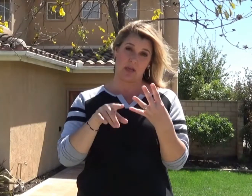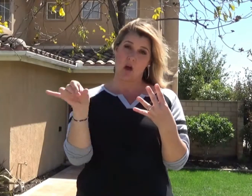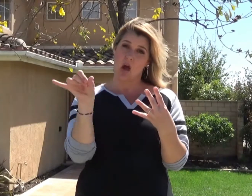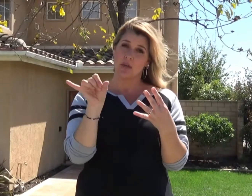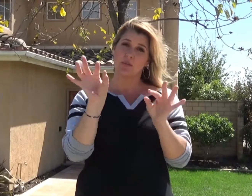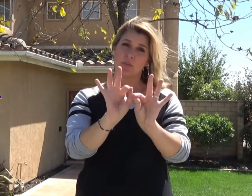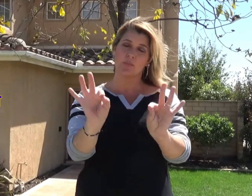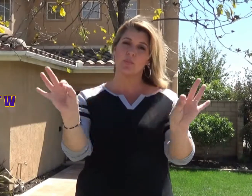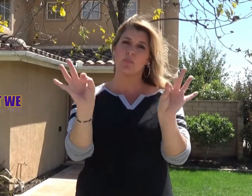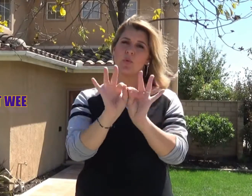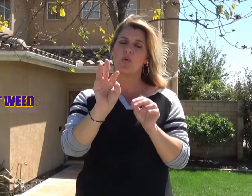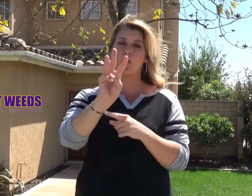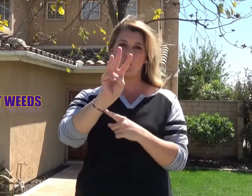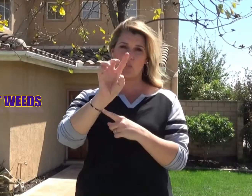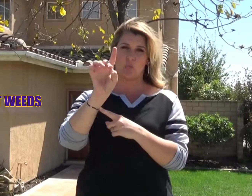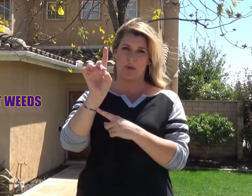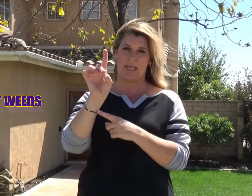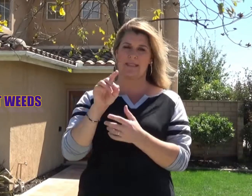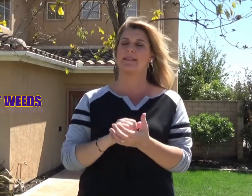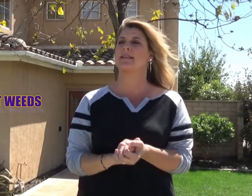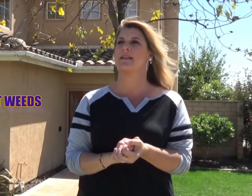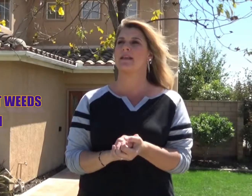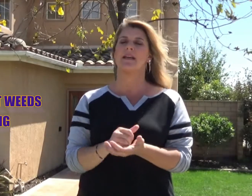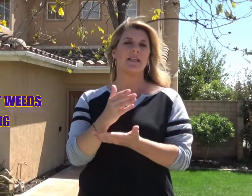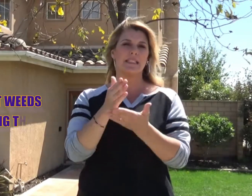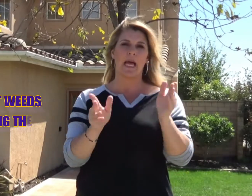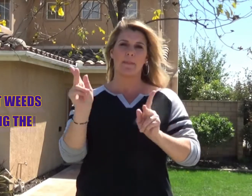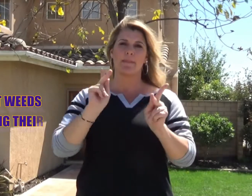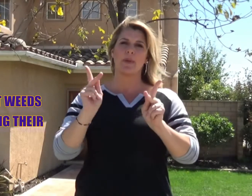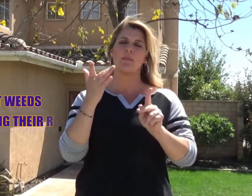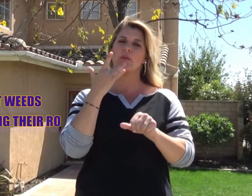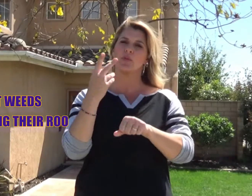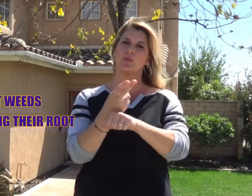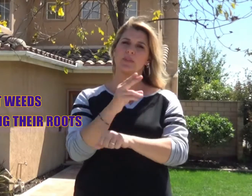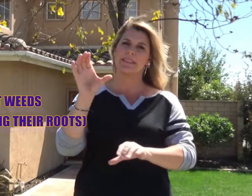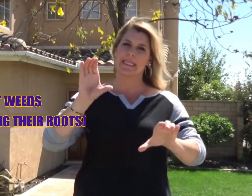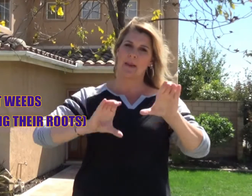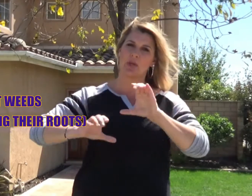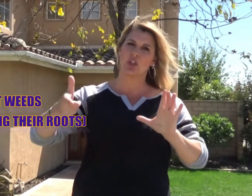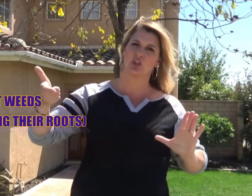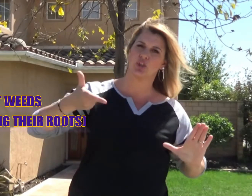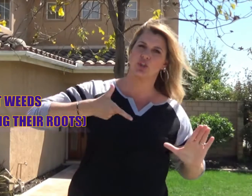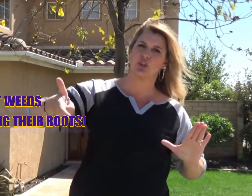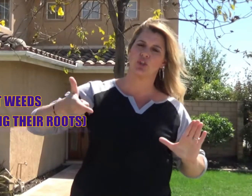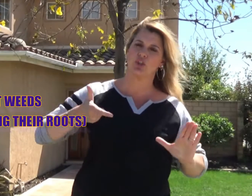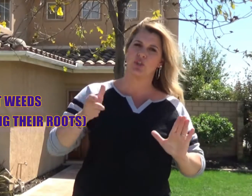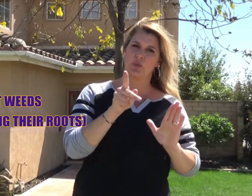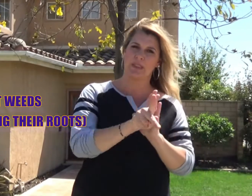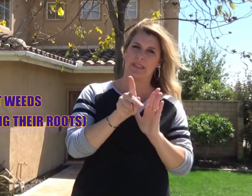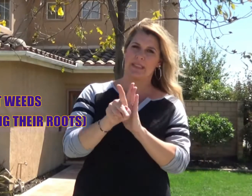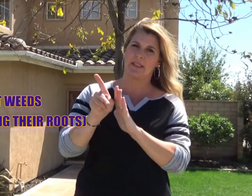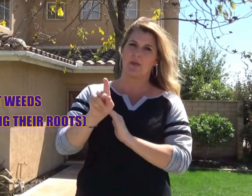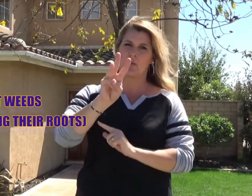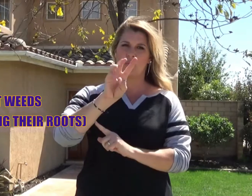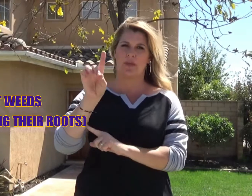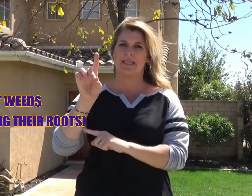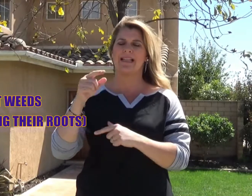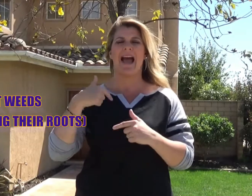Importantly too, to focus on are weeds. Now some people prefer to use chemical spray to kill the weeds. I feel kind of on the